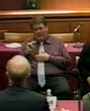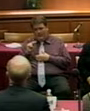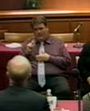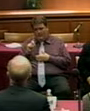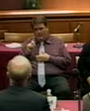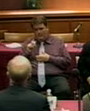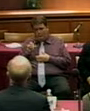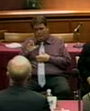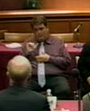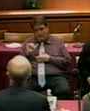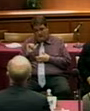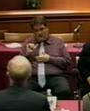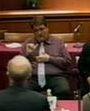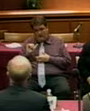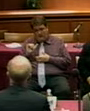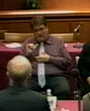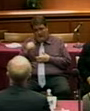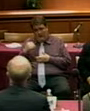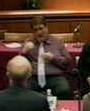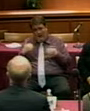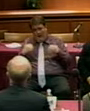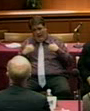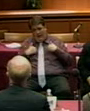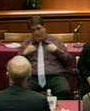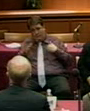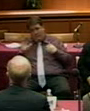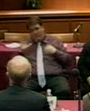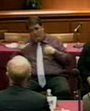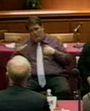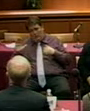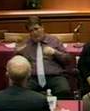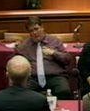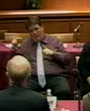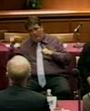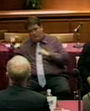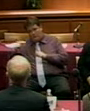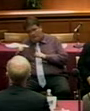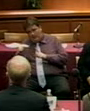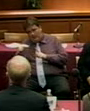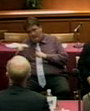has their responsibility or their perspective view.